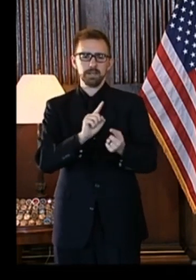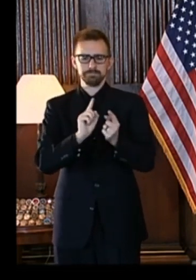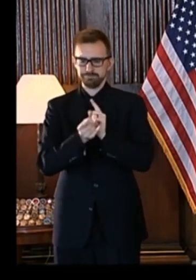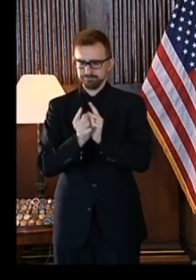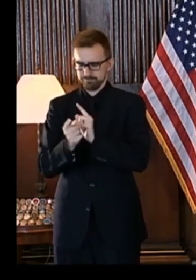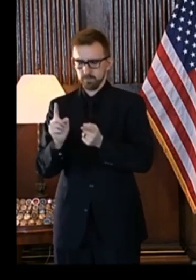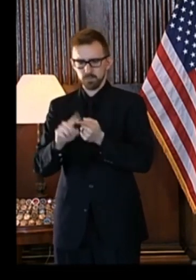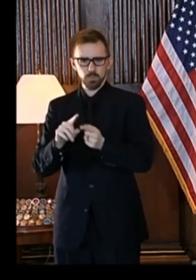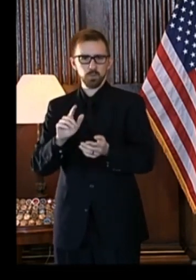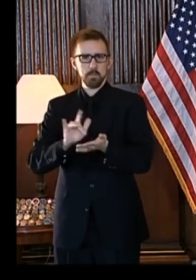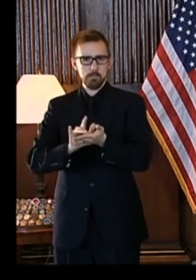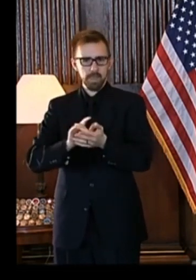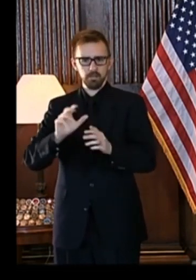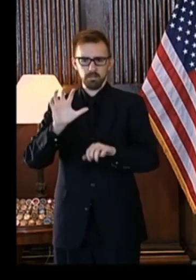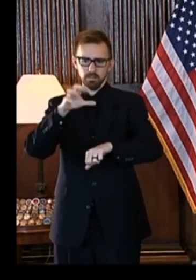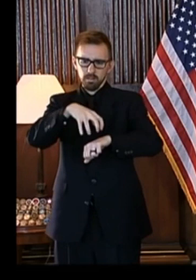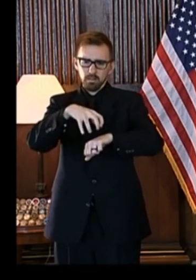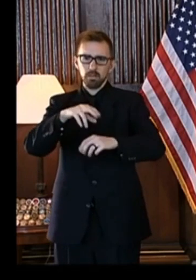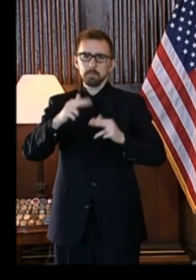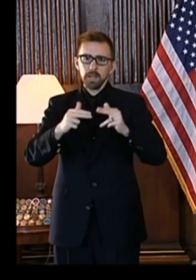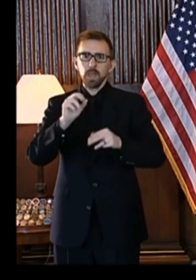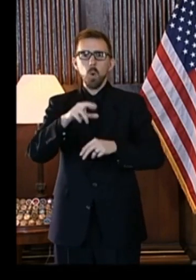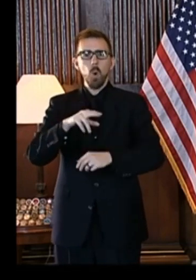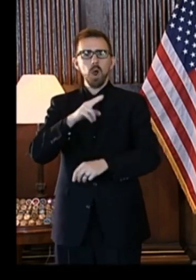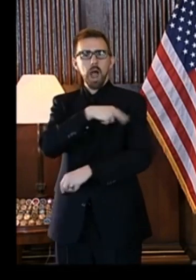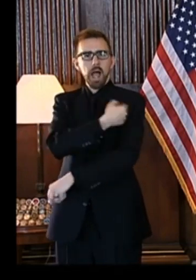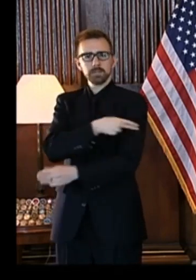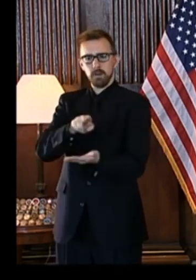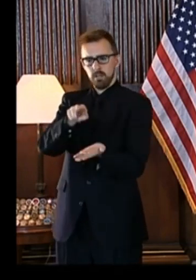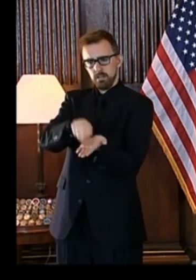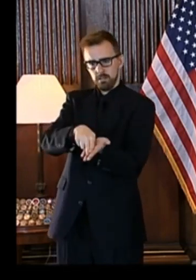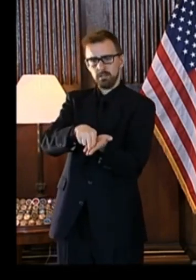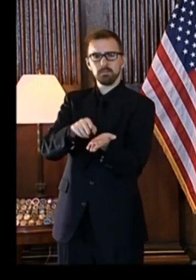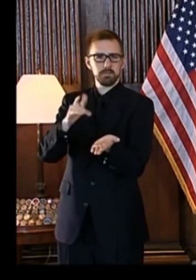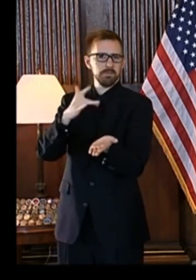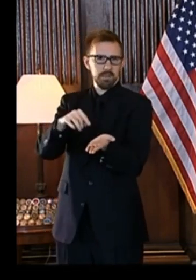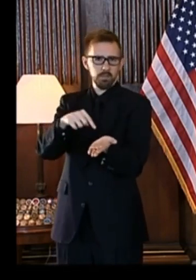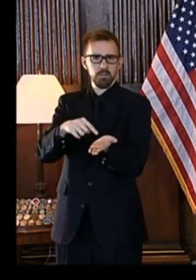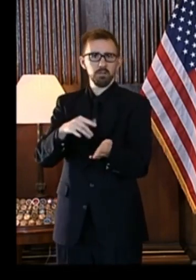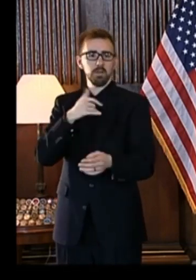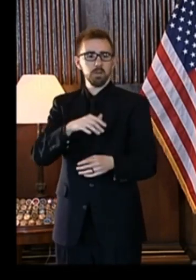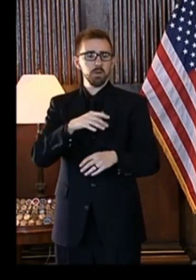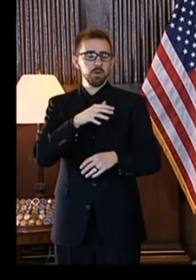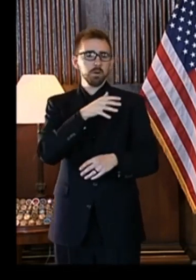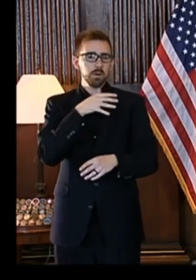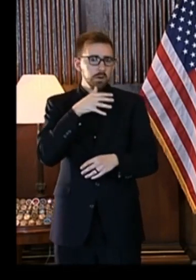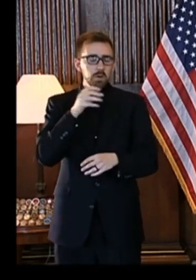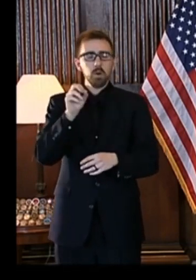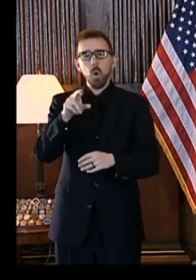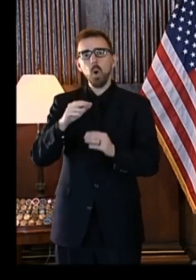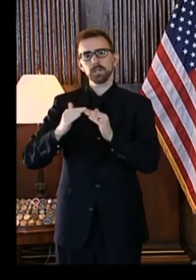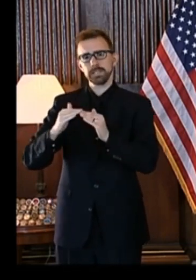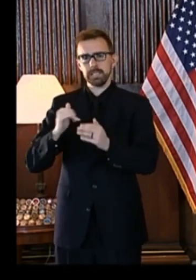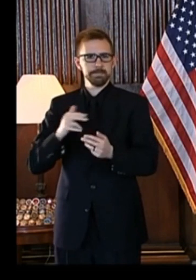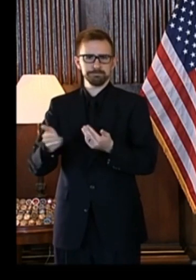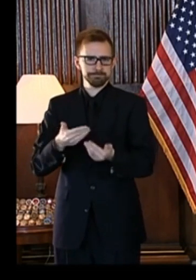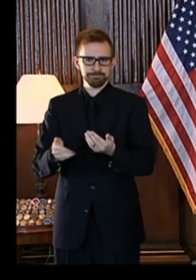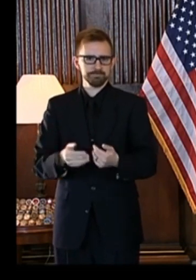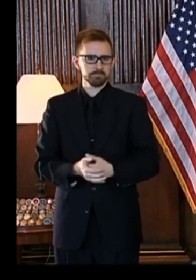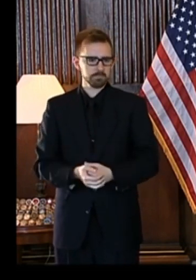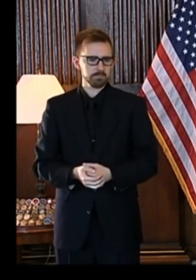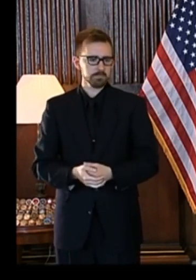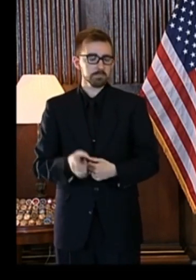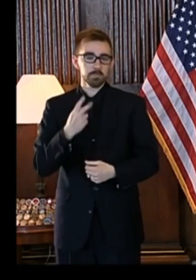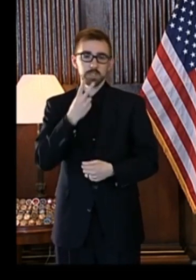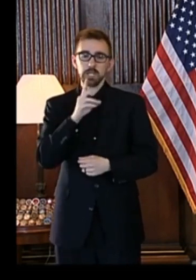medical facilities or hospital beds, whether in rural Missouri or urban Missouri. Again, with the data you see